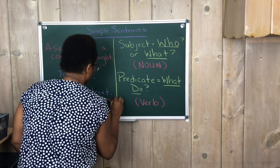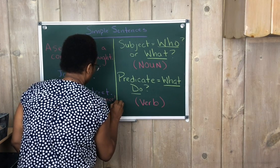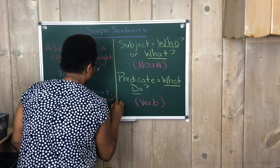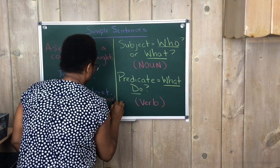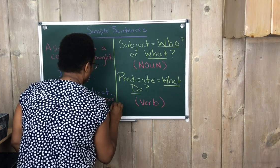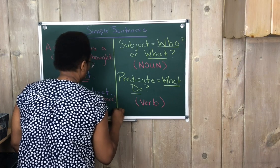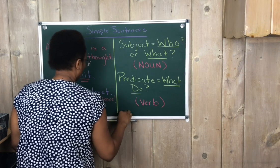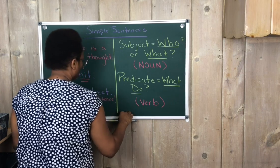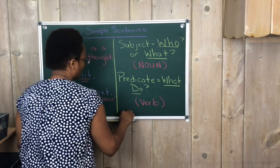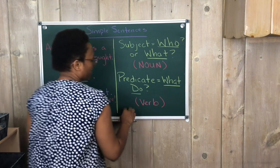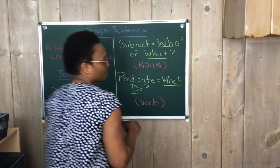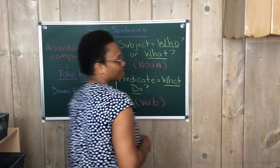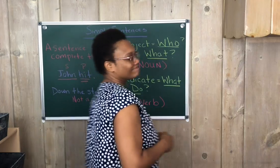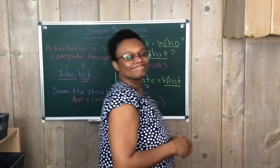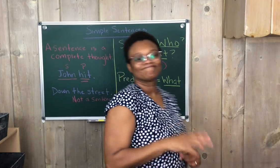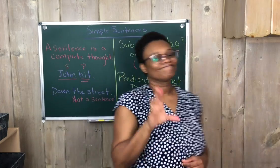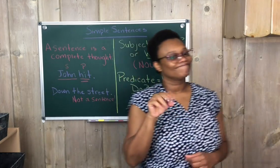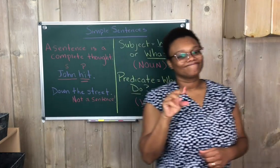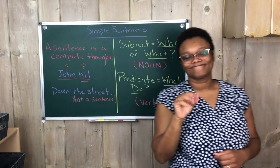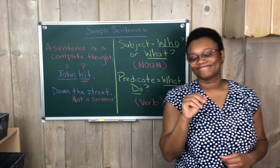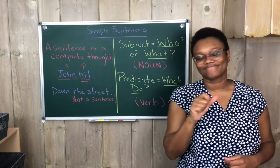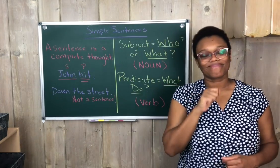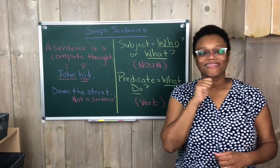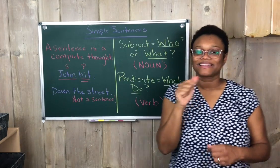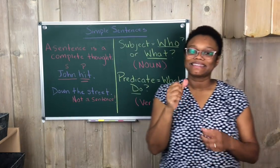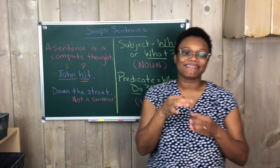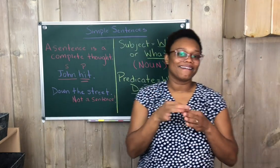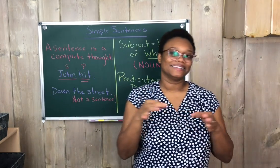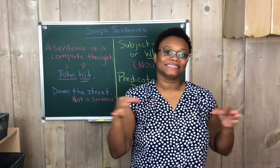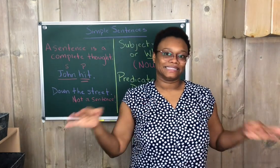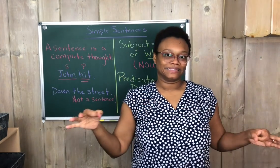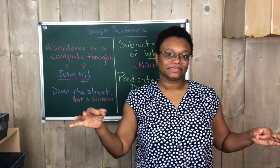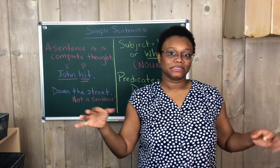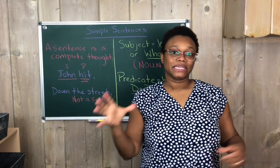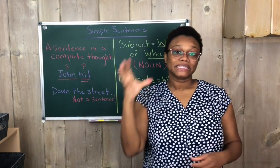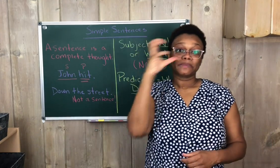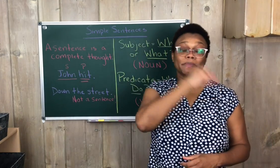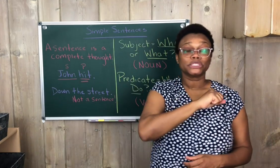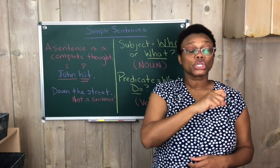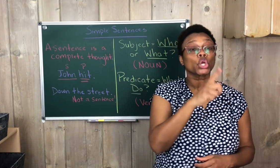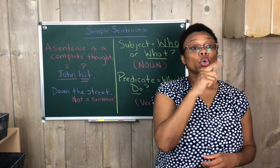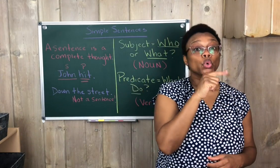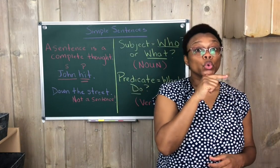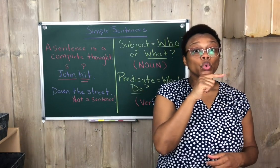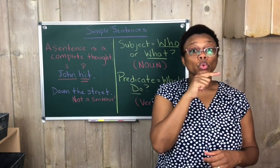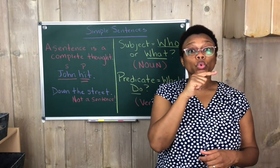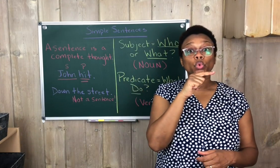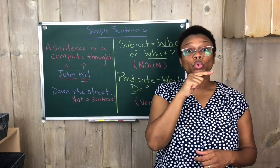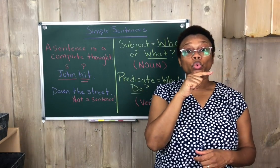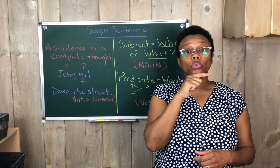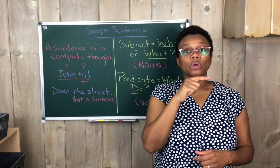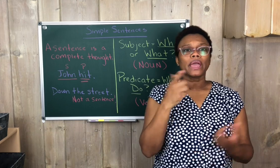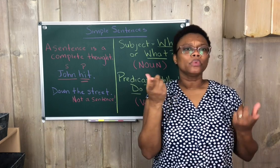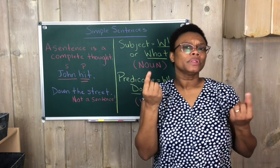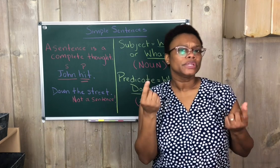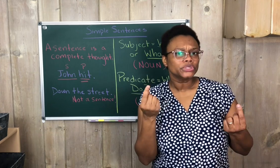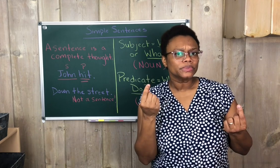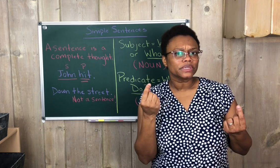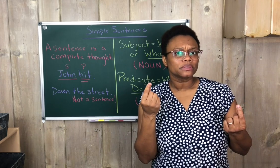So down the street is not a sentence. It's missing who and